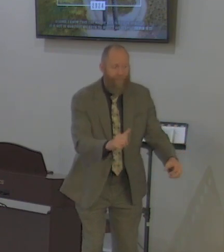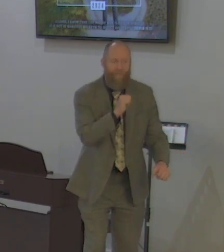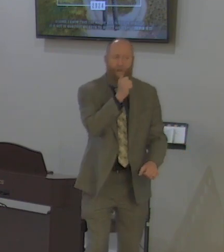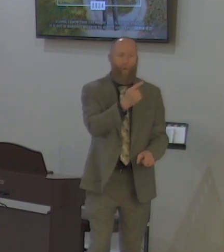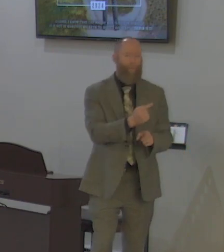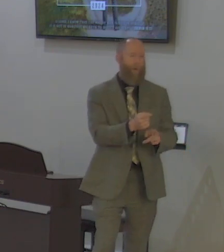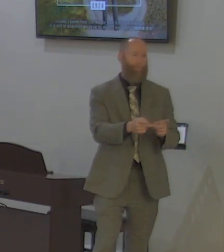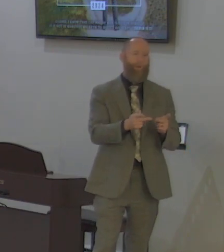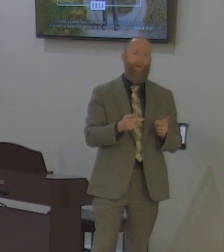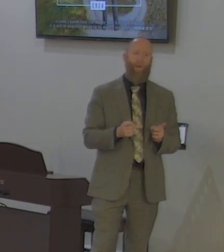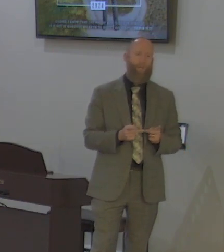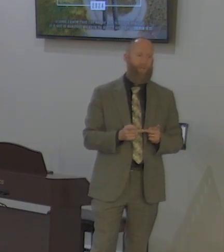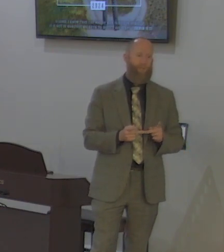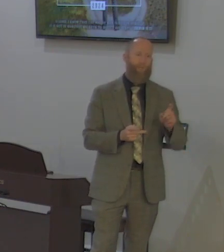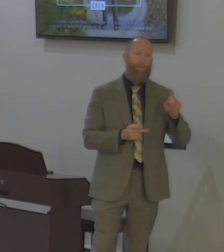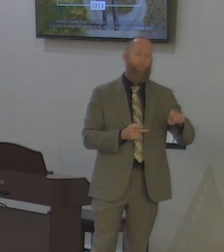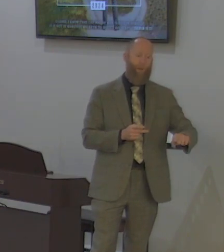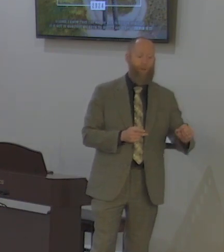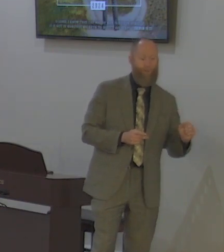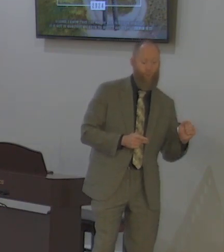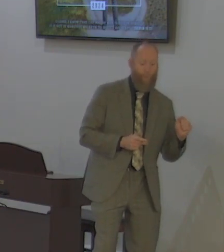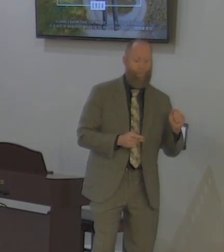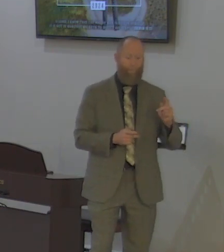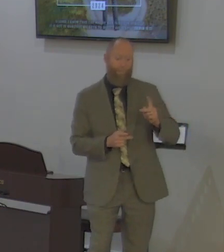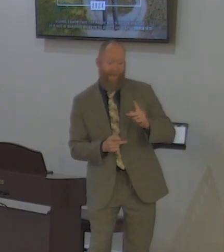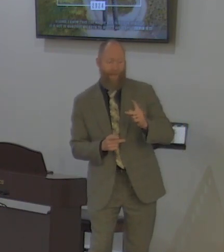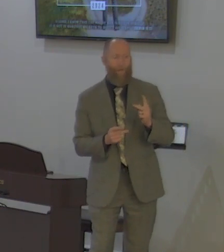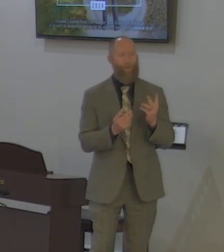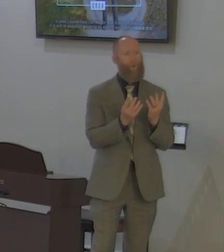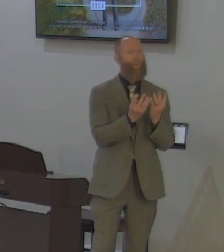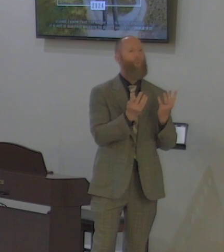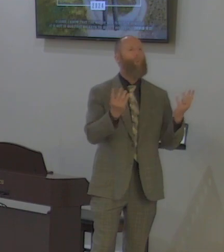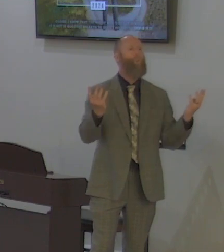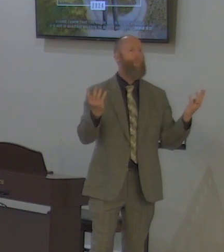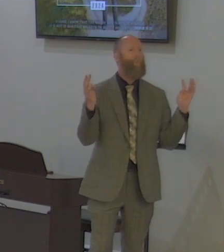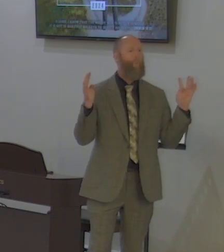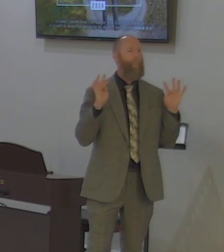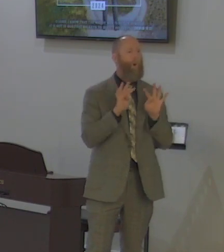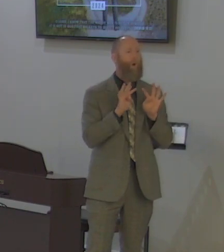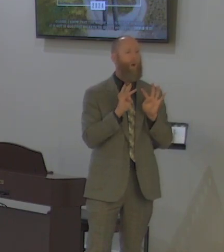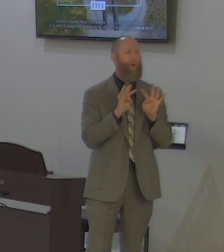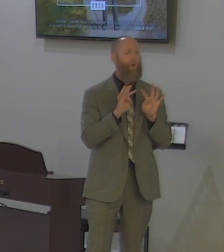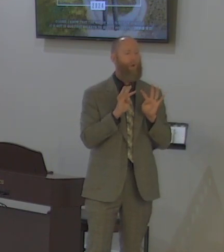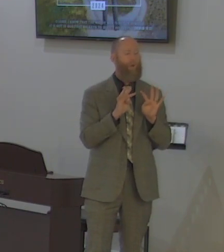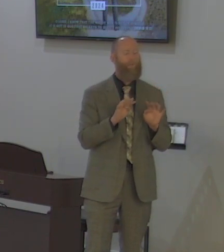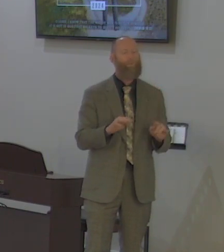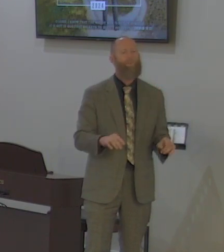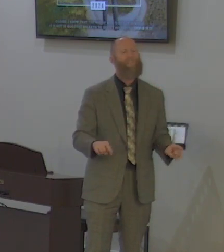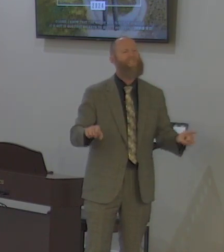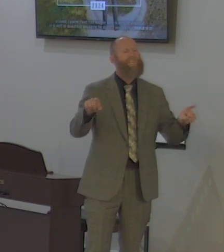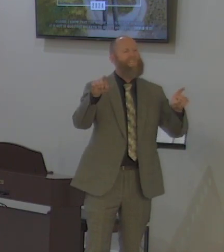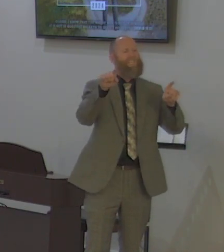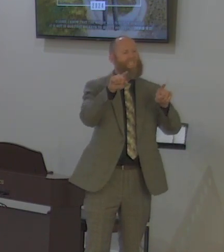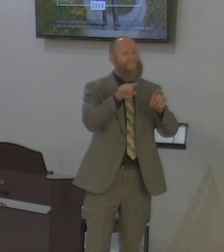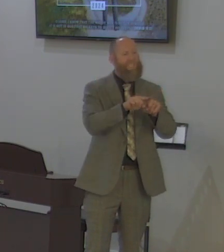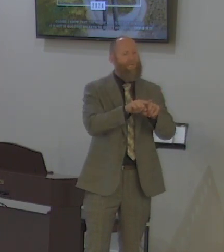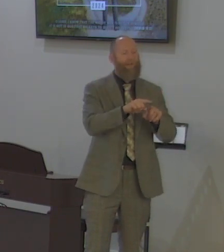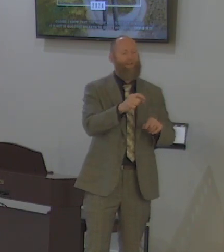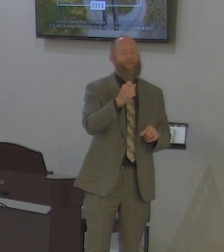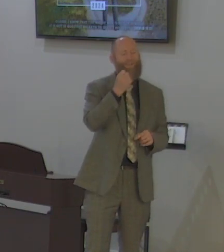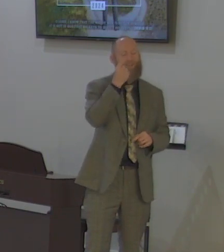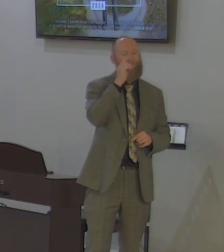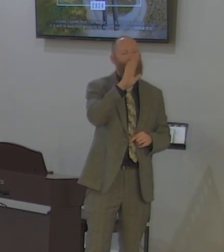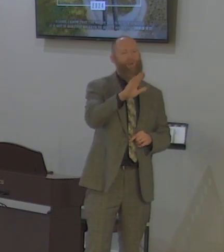a consolidated structure. Isn't that right? Like if you have a brick house, most of your bricks are probably in your neighborhood.